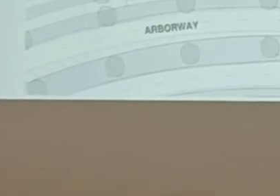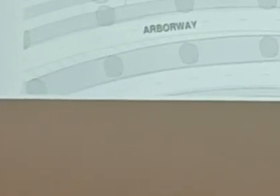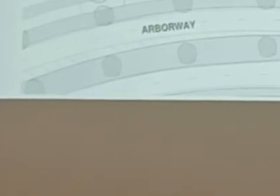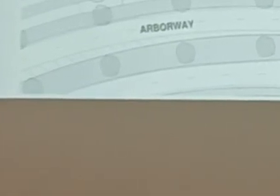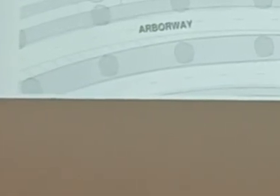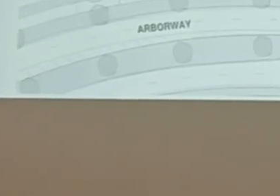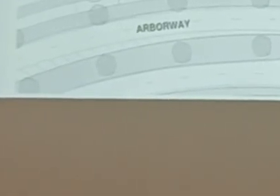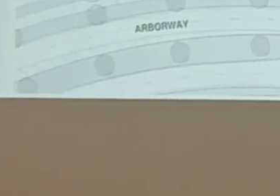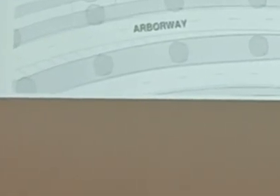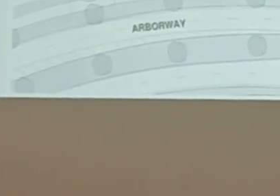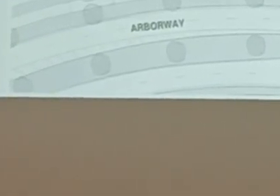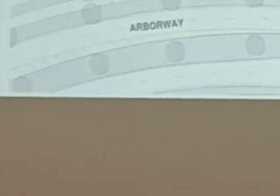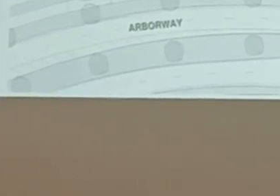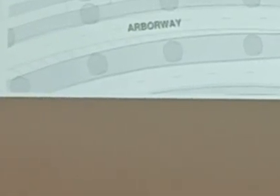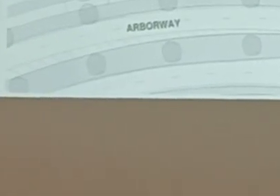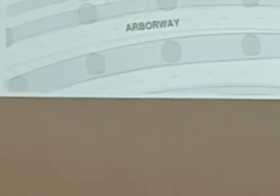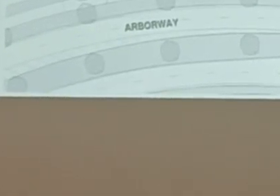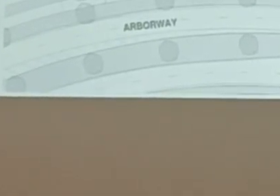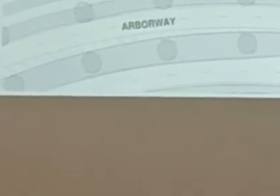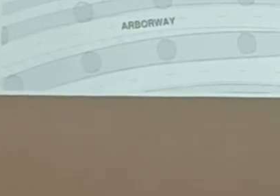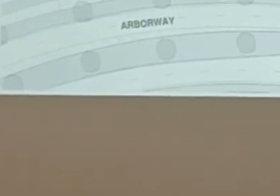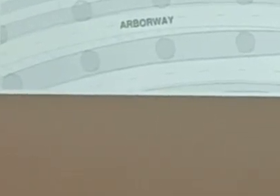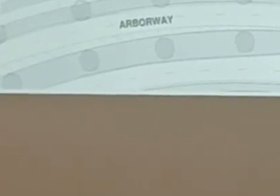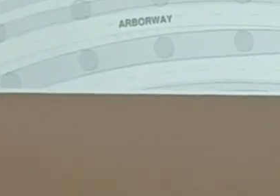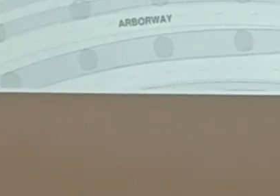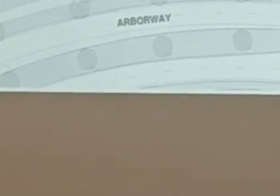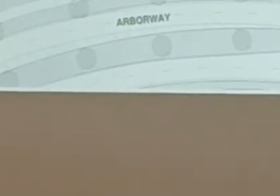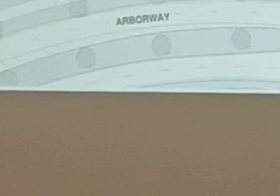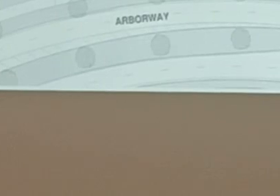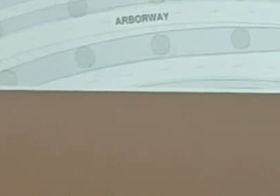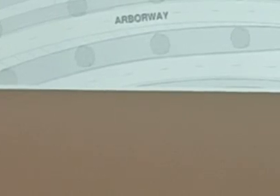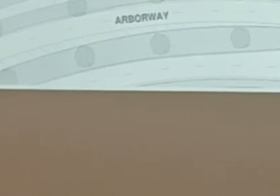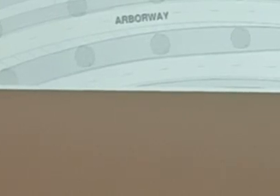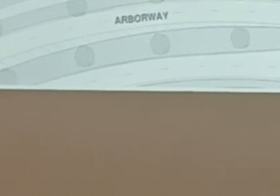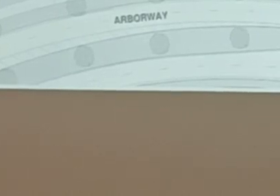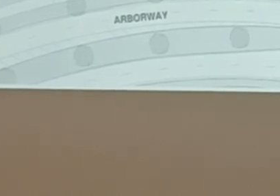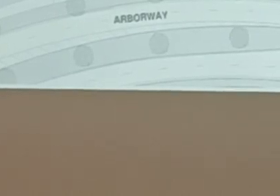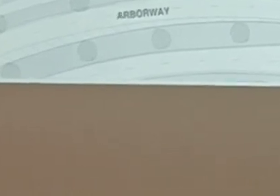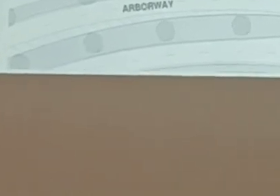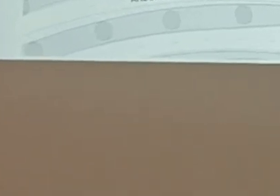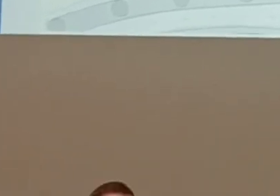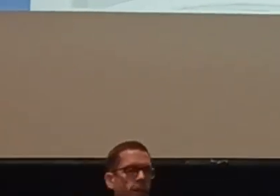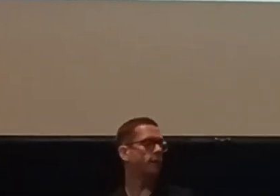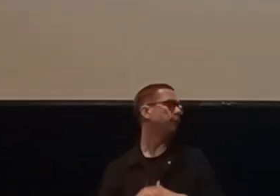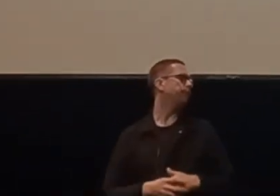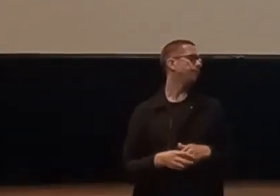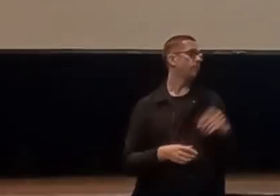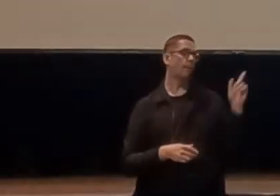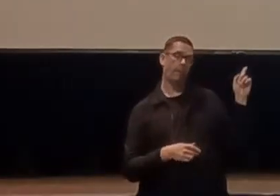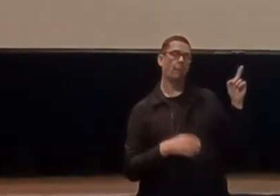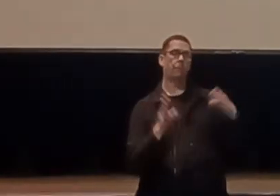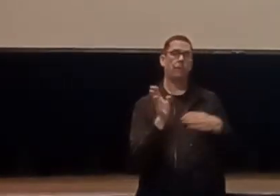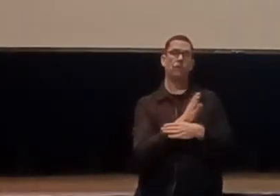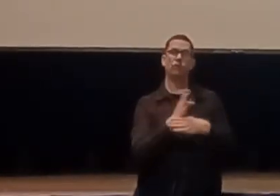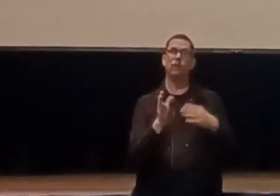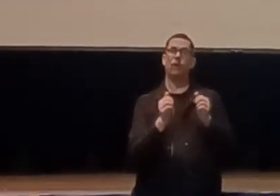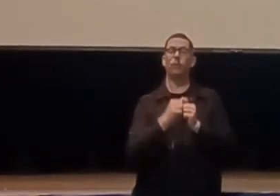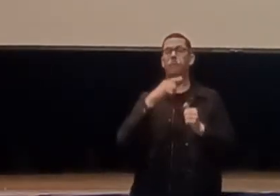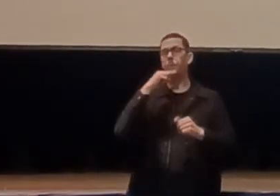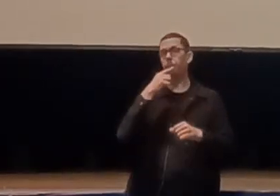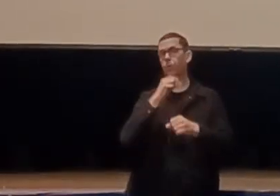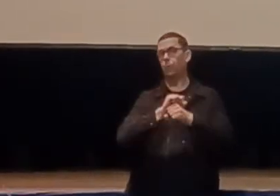high volume by any means, mostly during the day, during the week. That would be shared with the public